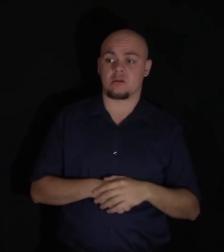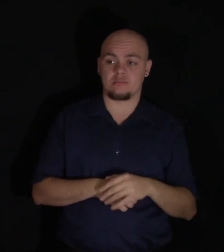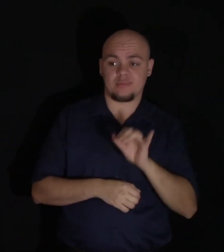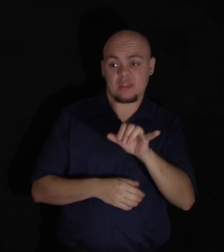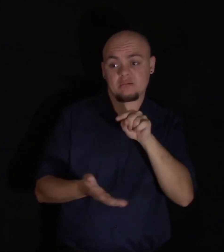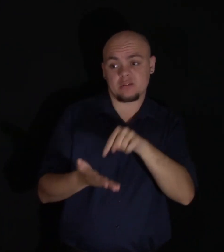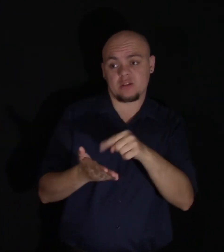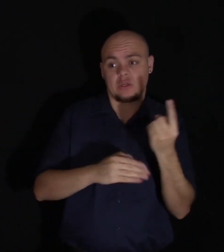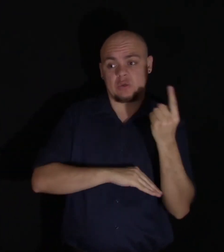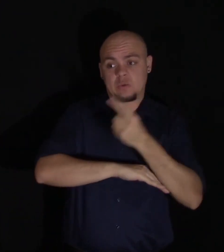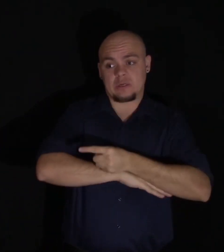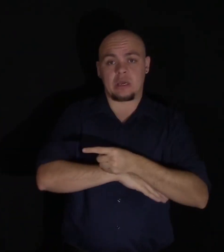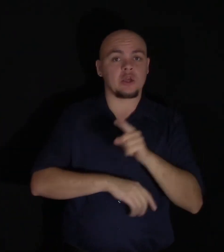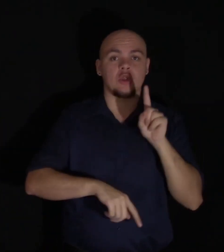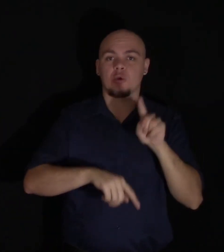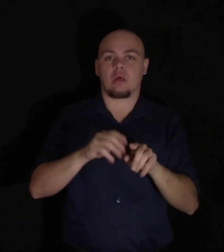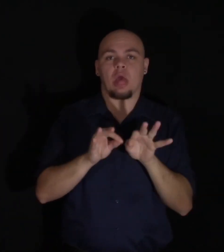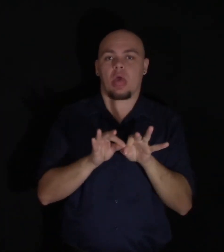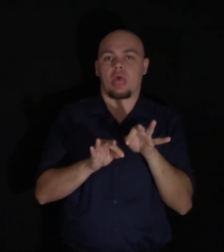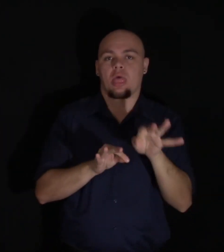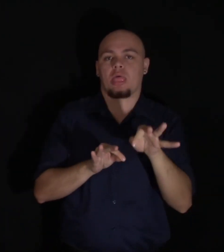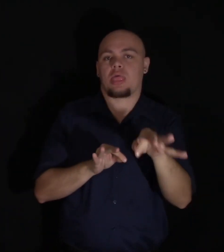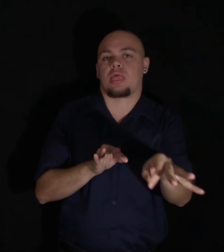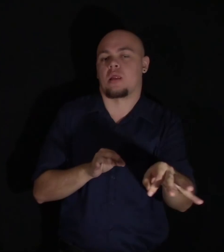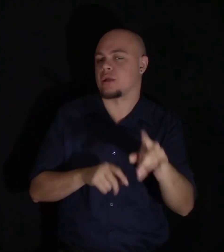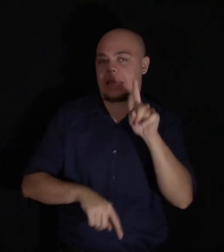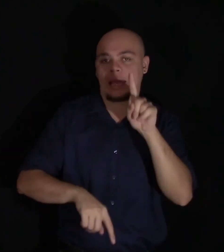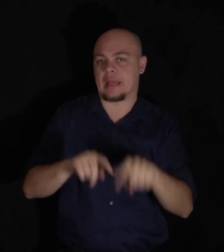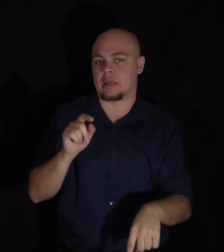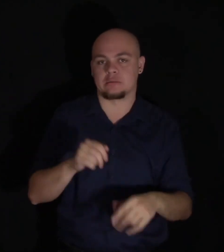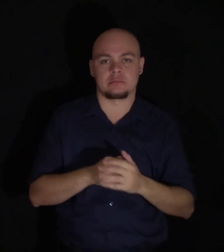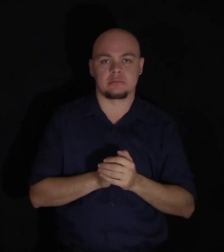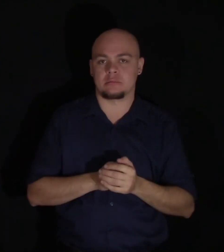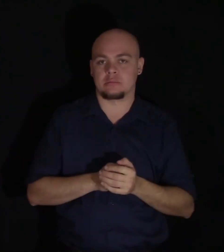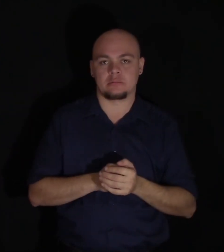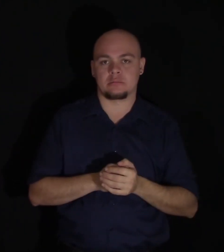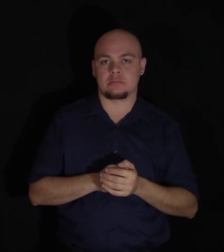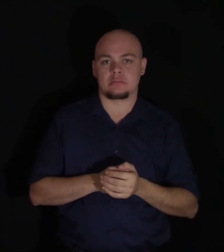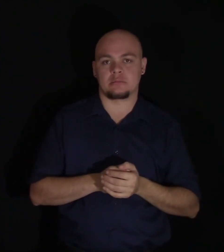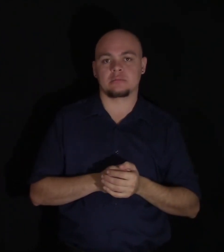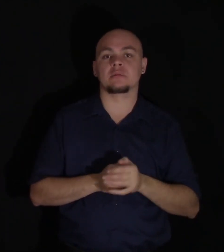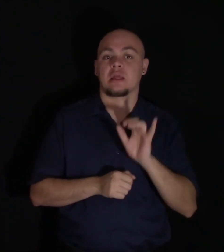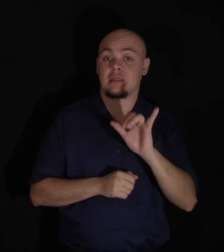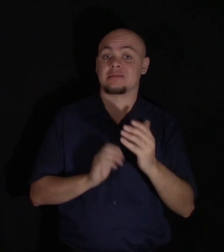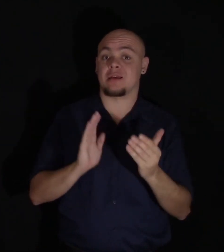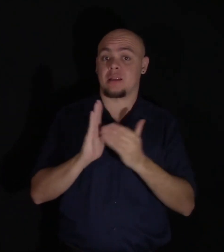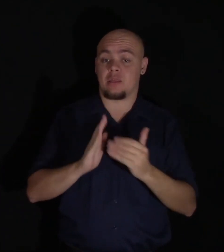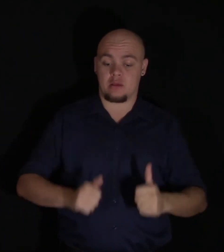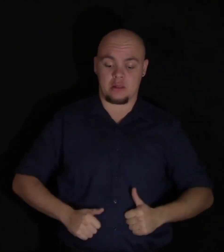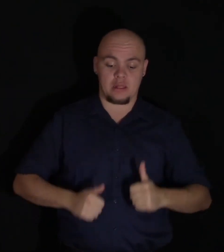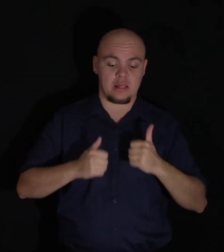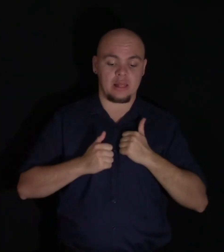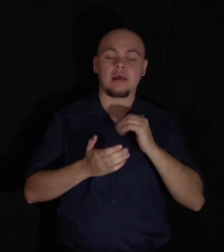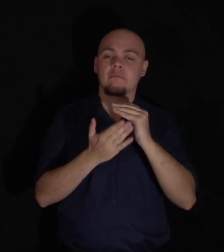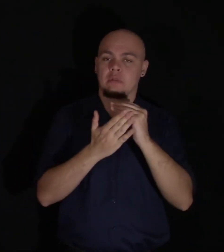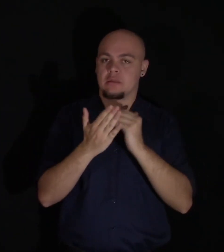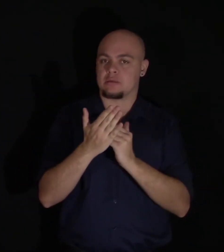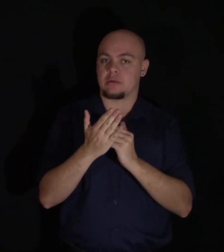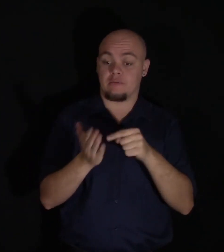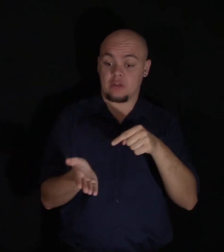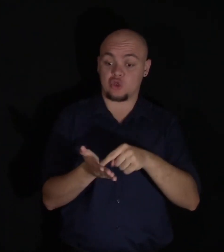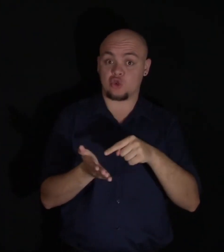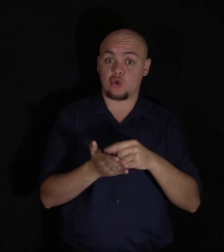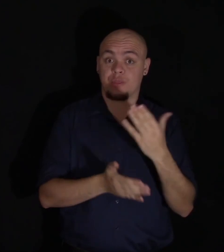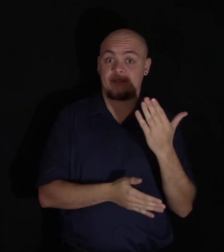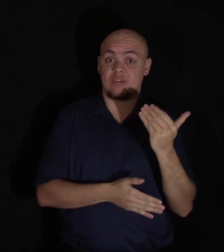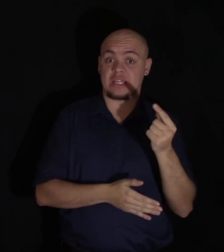deadline. You can't keep moving the deadline, any deadline. That's another life lesson. If it's due the